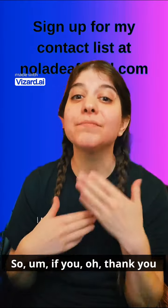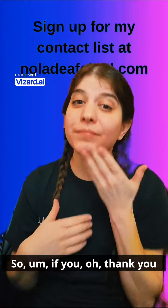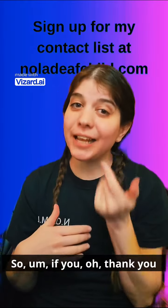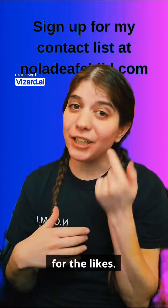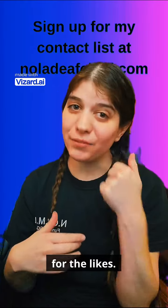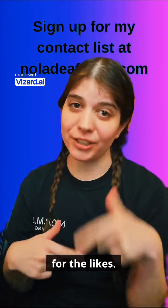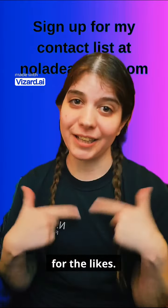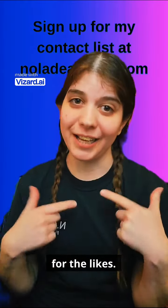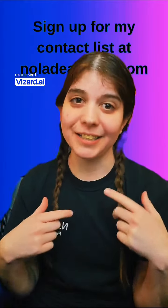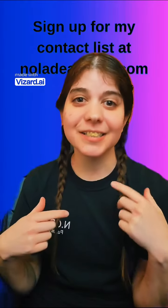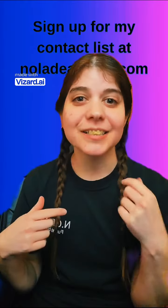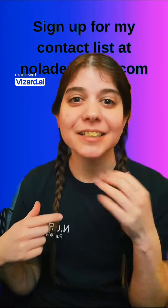thank you for the likes.